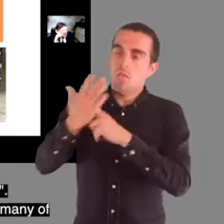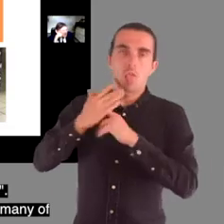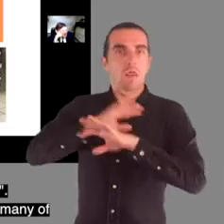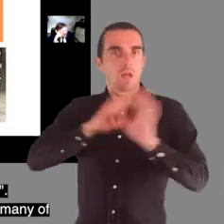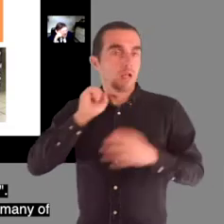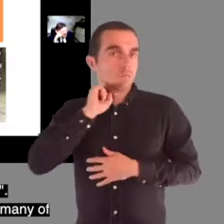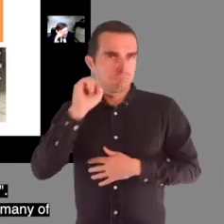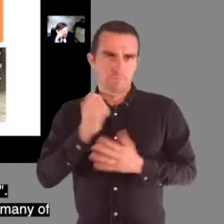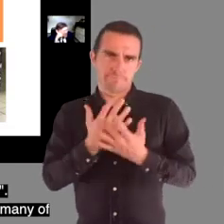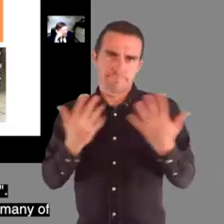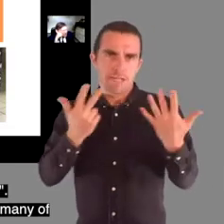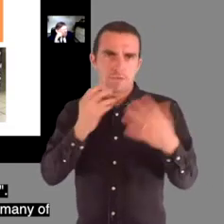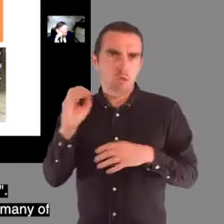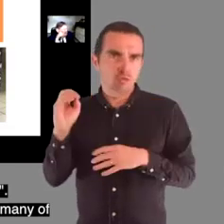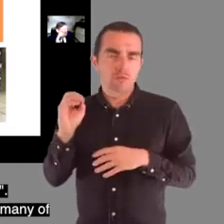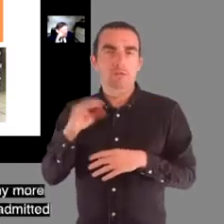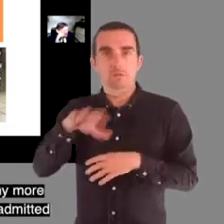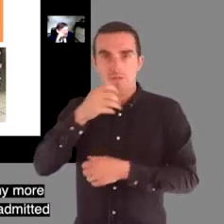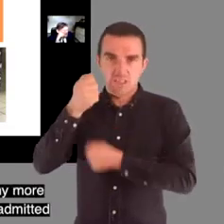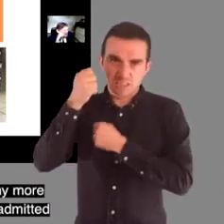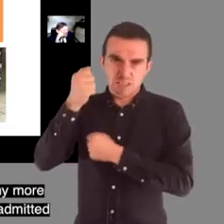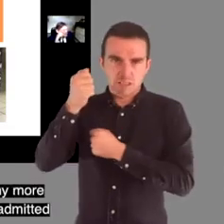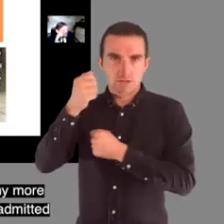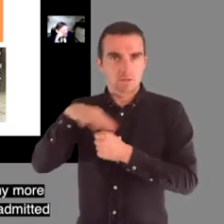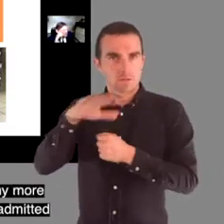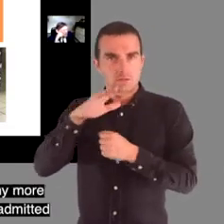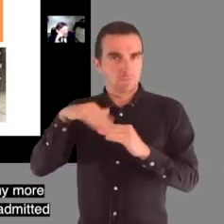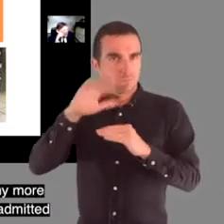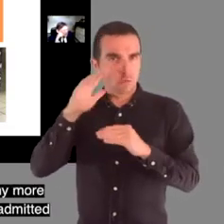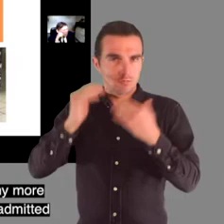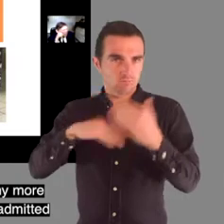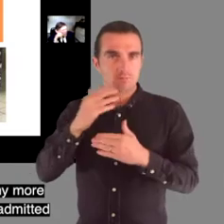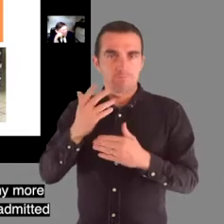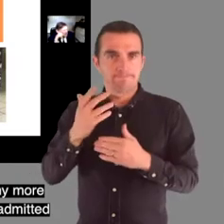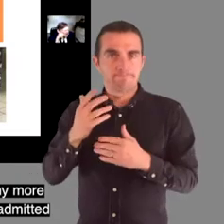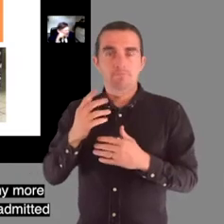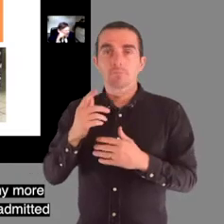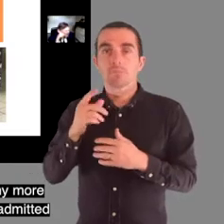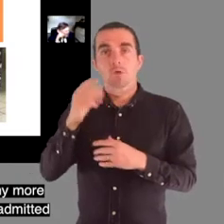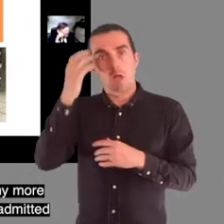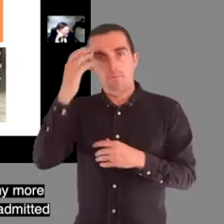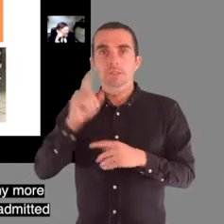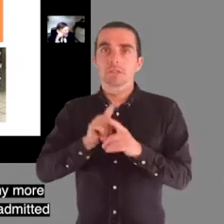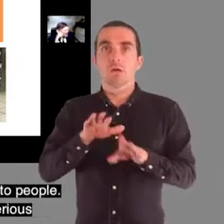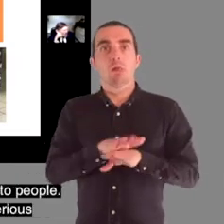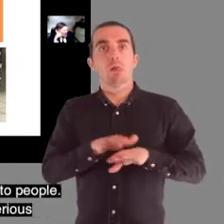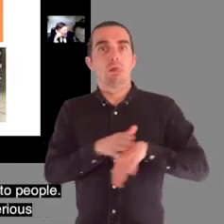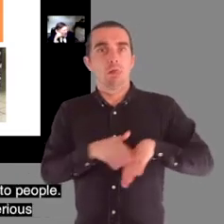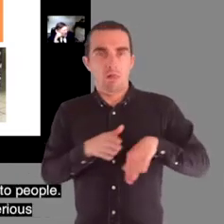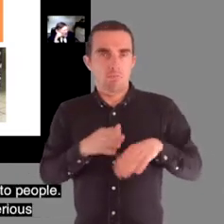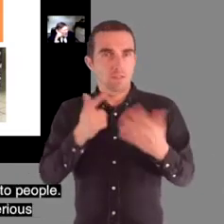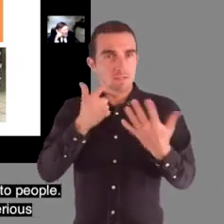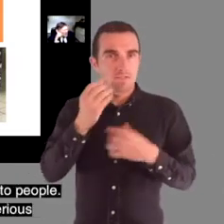of at least 800, though many of the activists think there are many more than that. The government have admitted 750